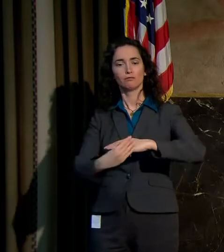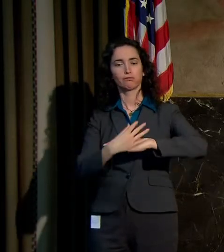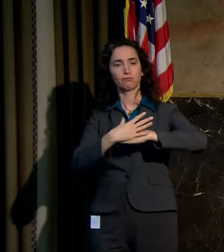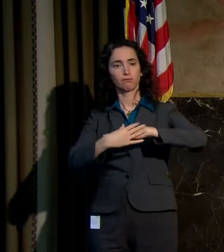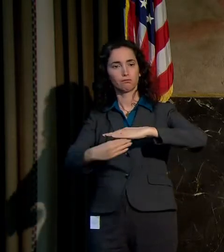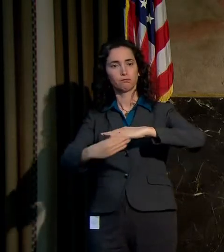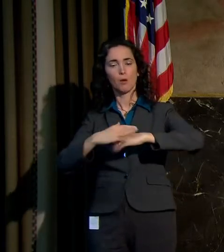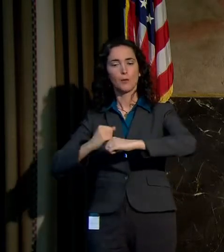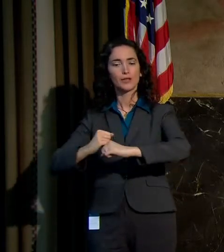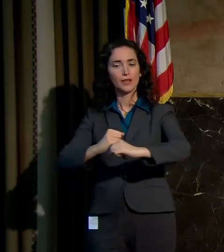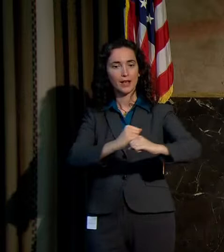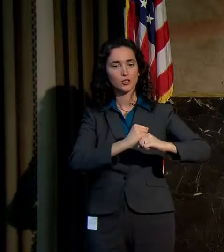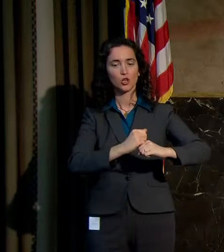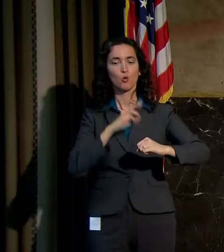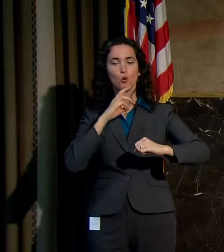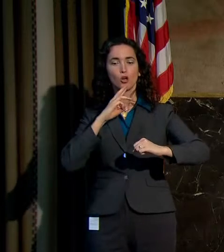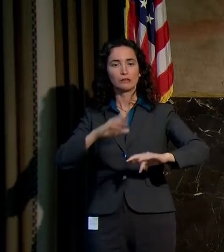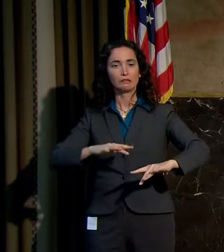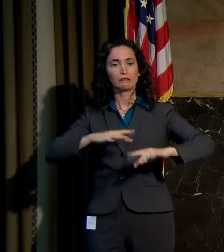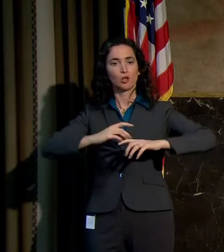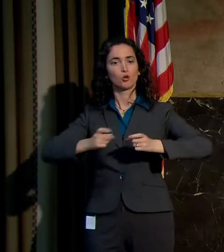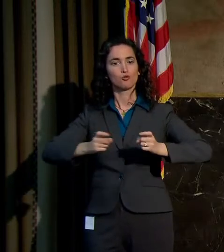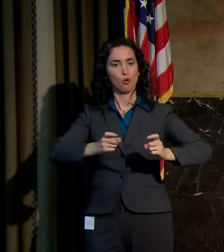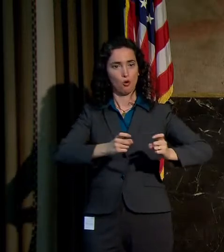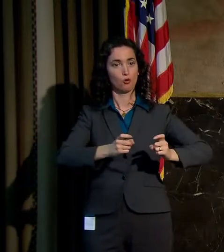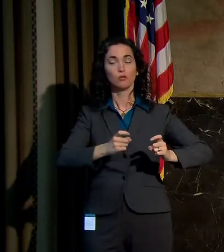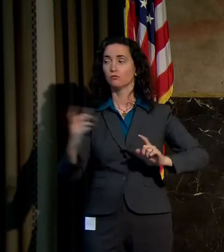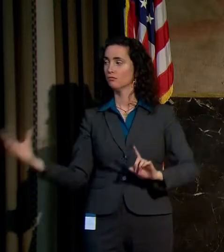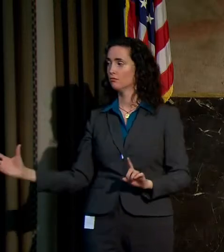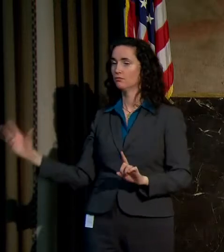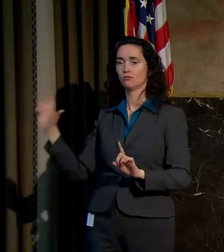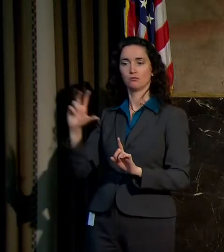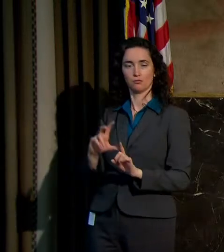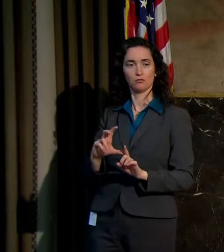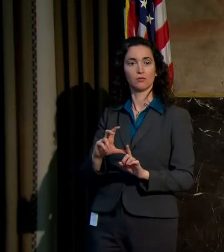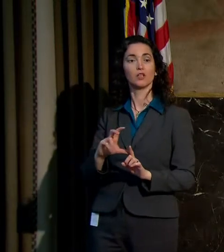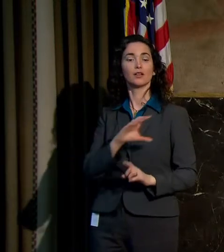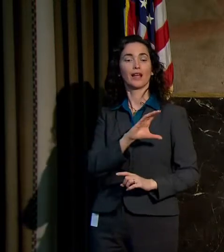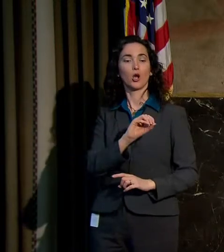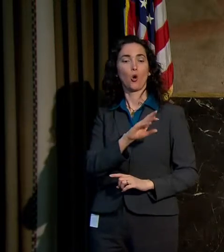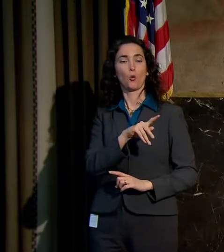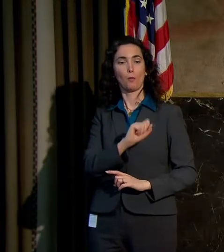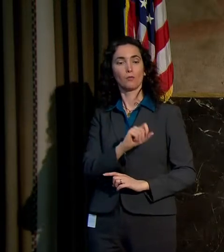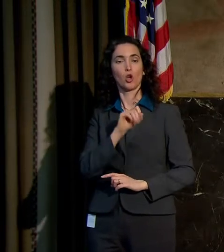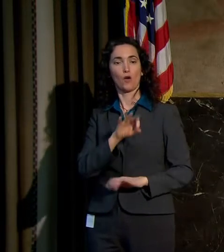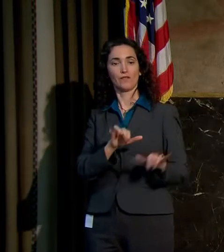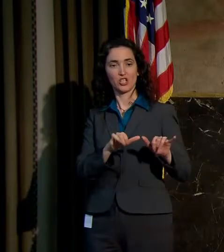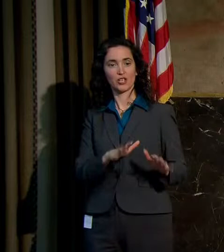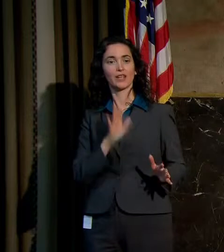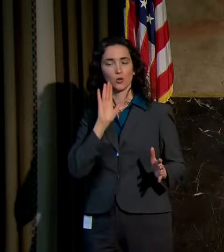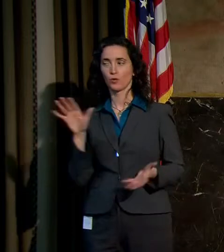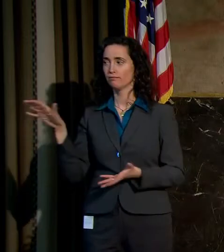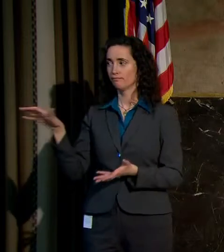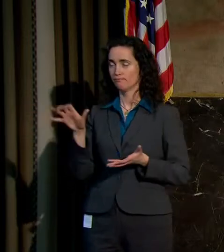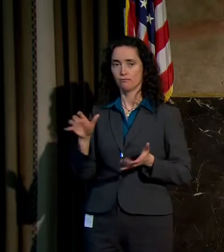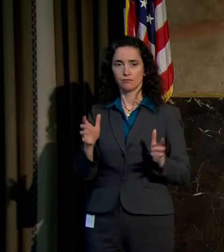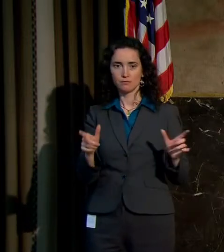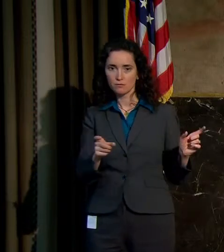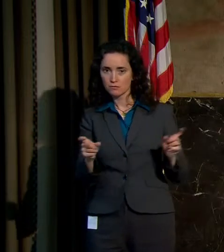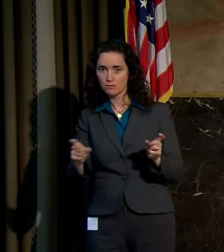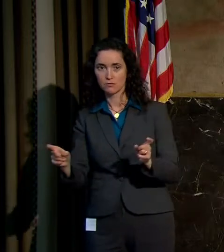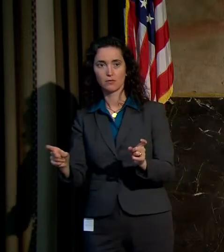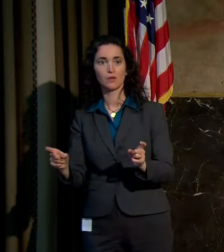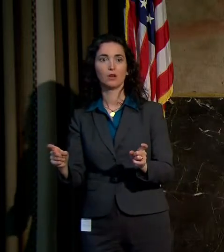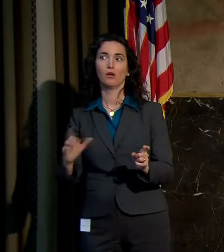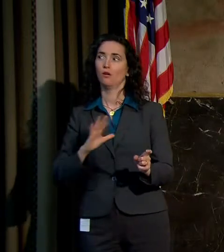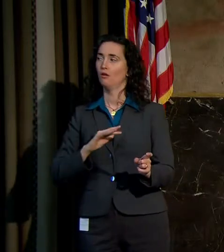and flood control efforts that would be administered through the Corps of Engineers. And that's obviously very